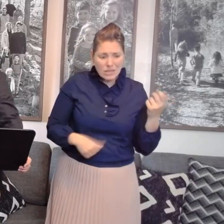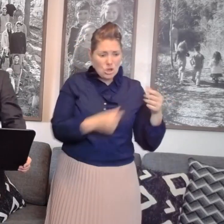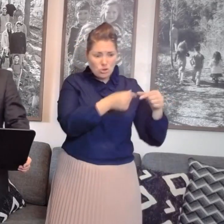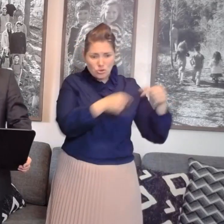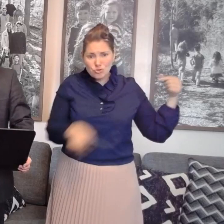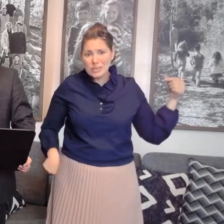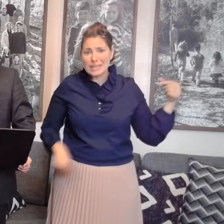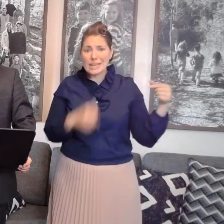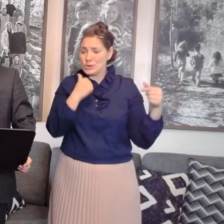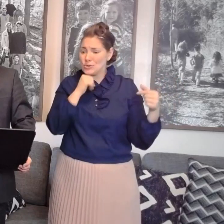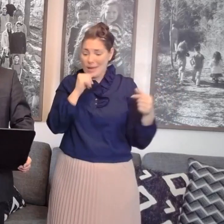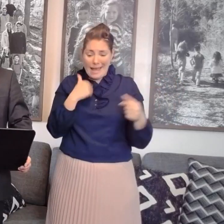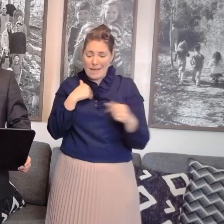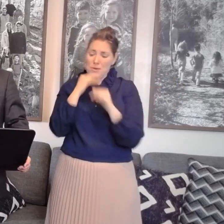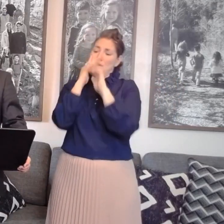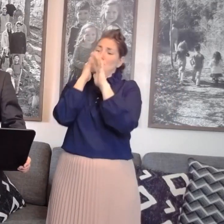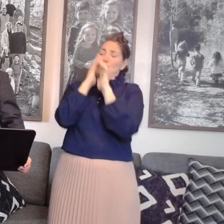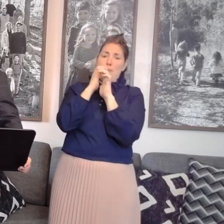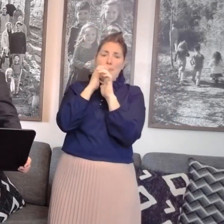I don't have a trumpet in my home.